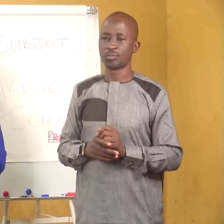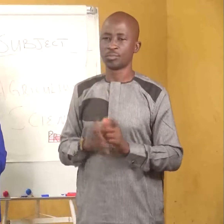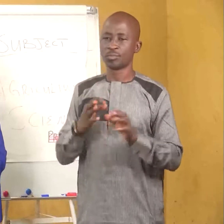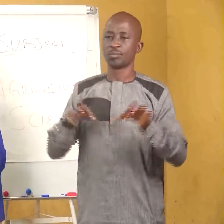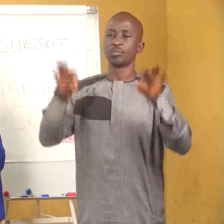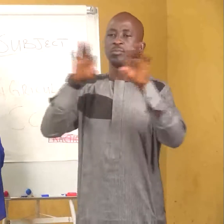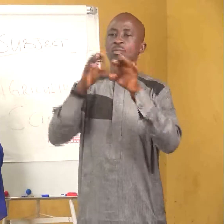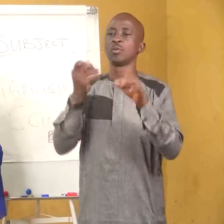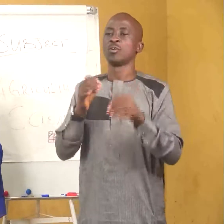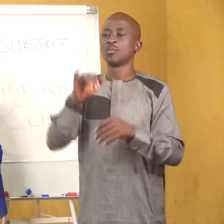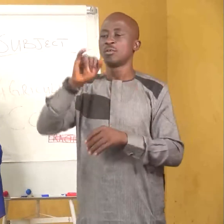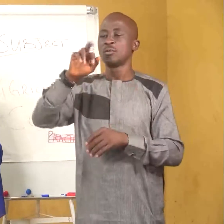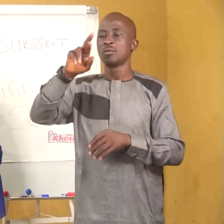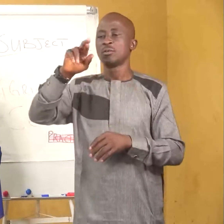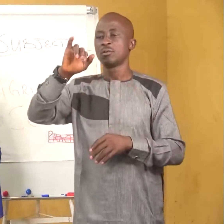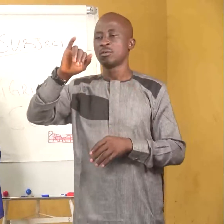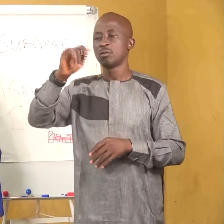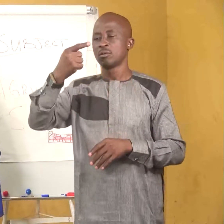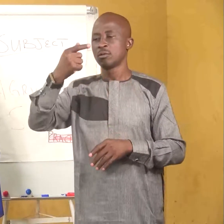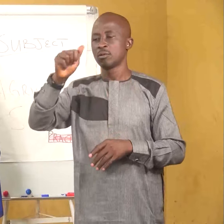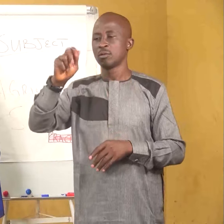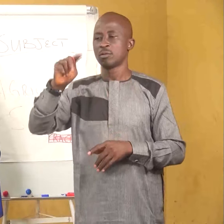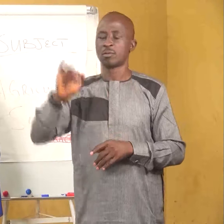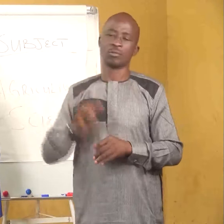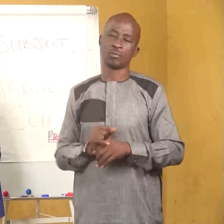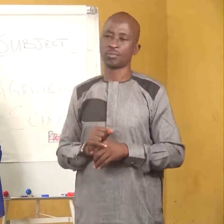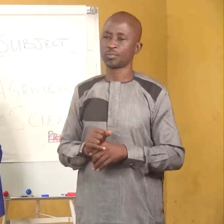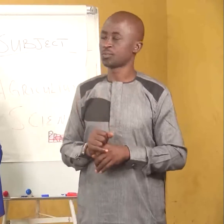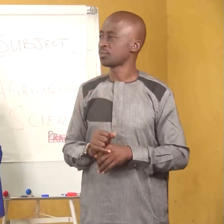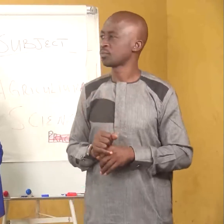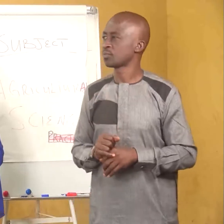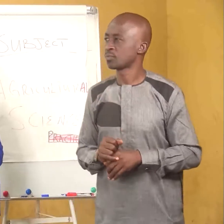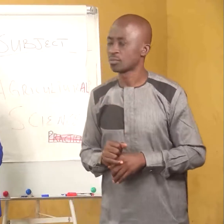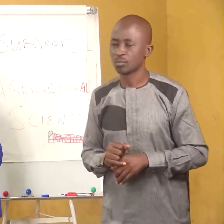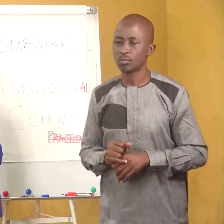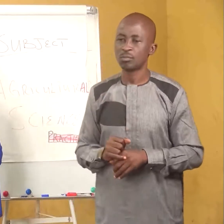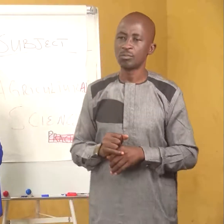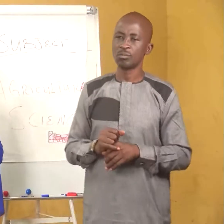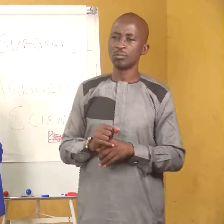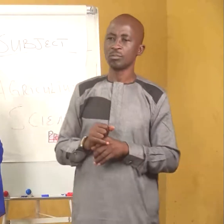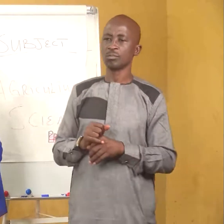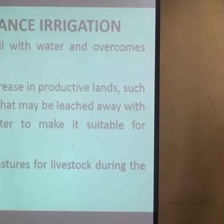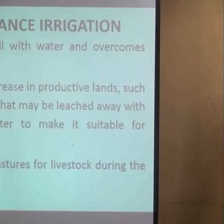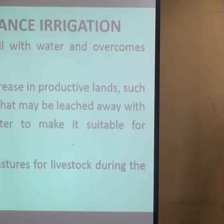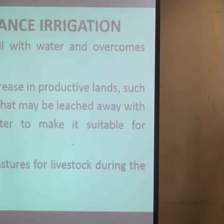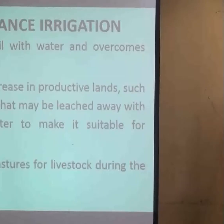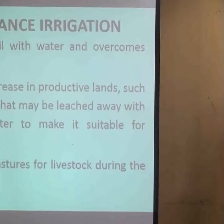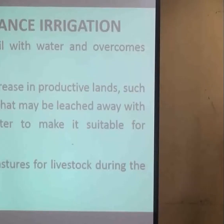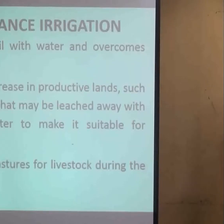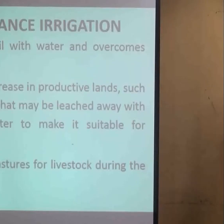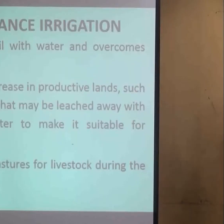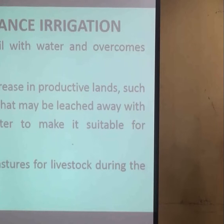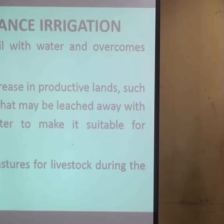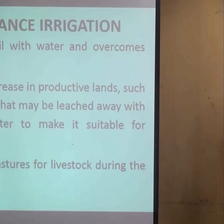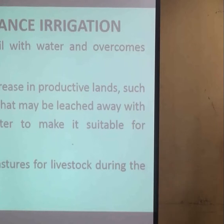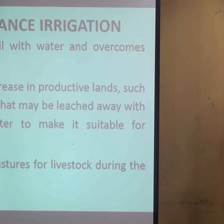Importance of irrigation. Now, let's look at the importance of this irrigation system. Why do we practice irrigation